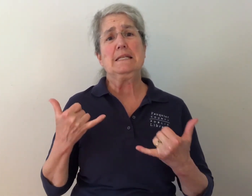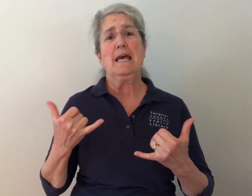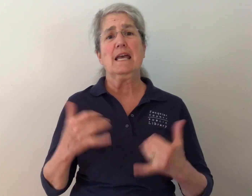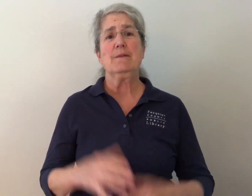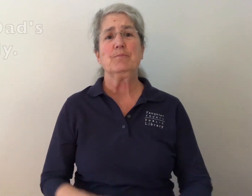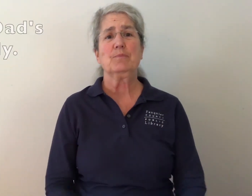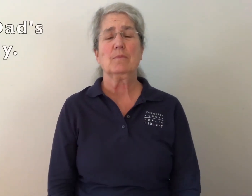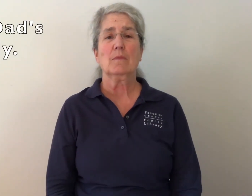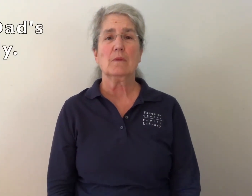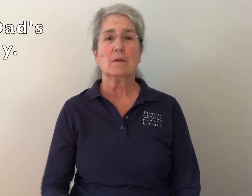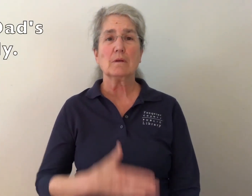today.